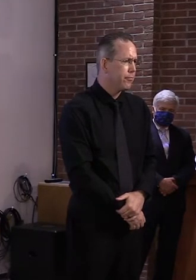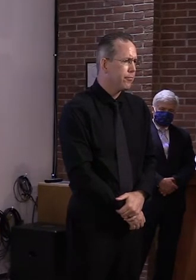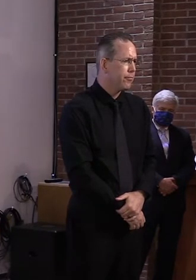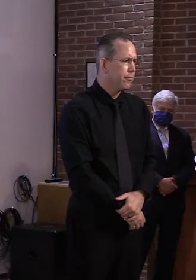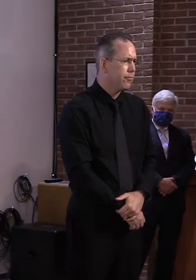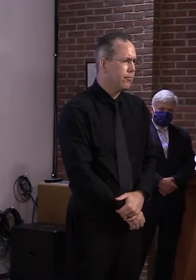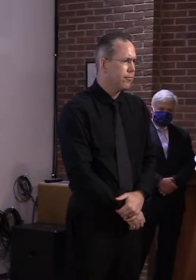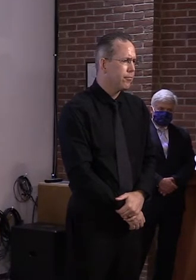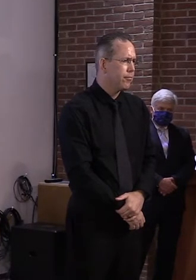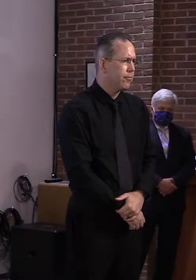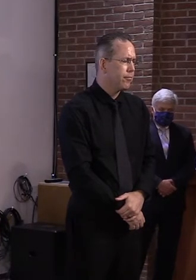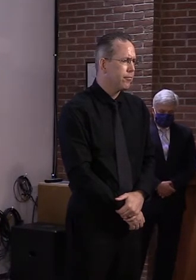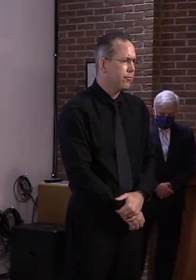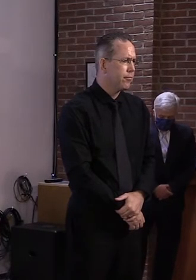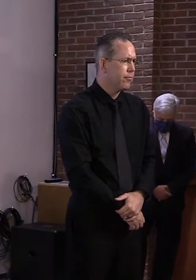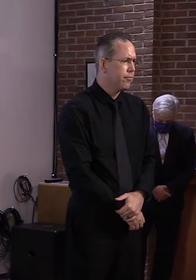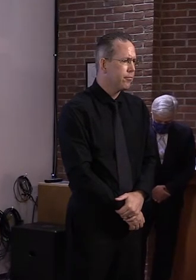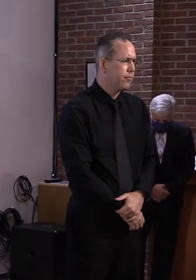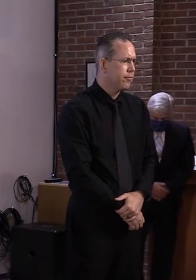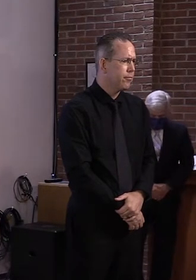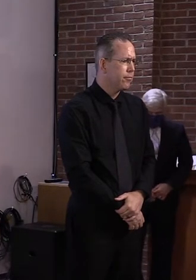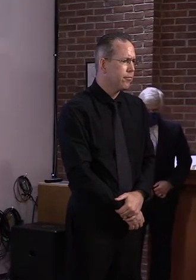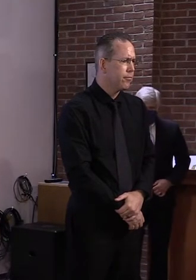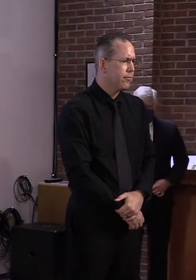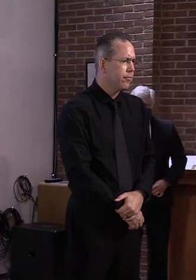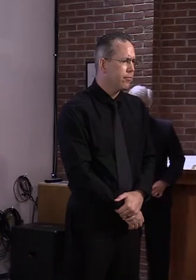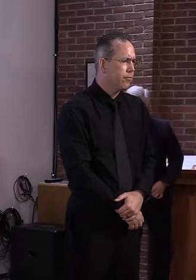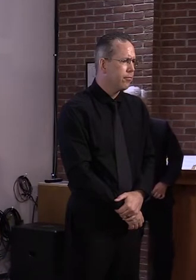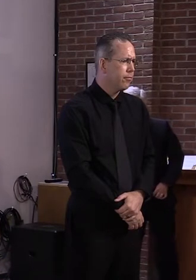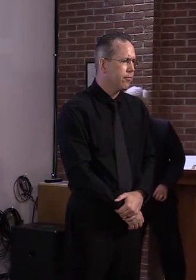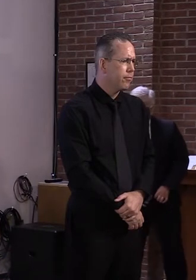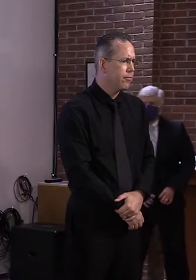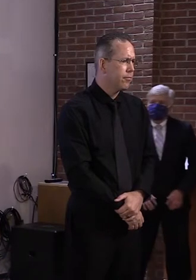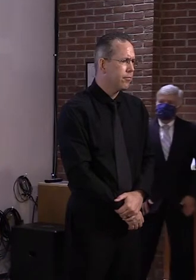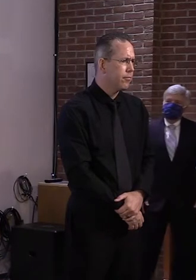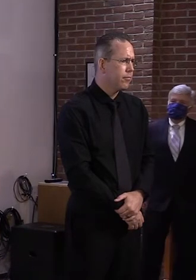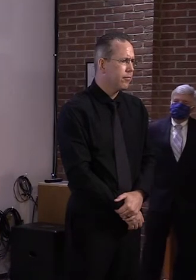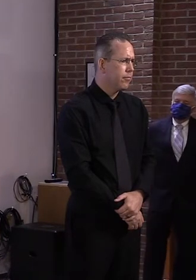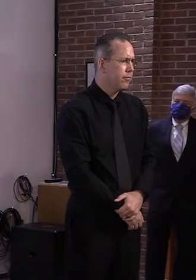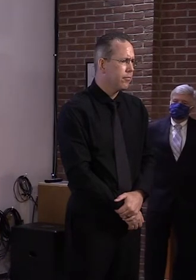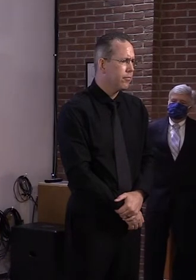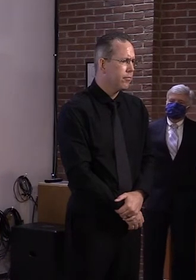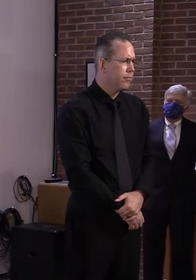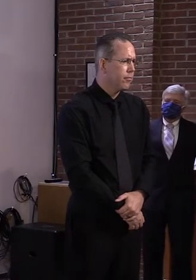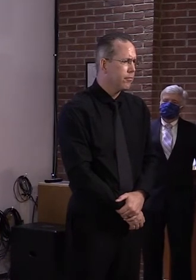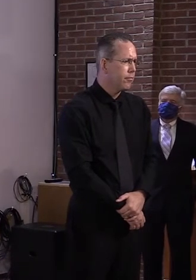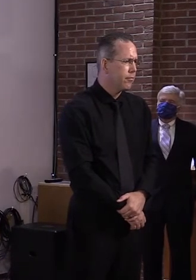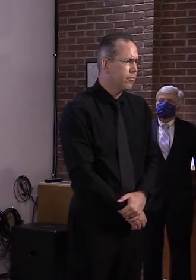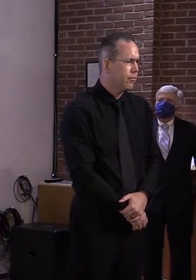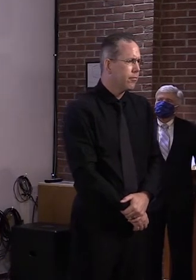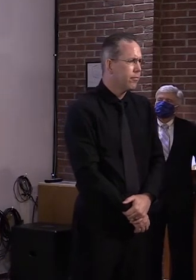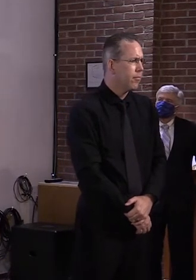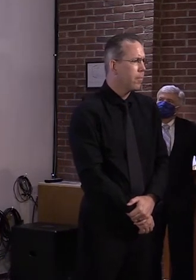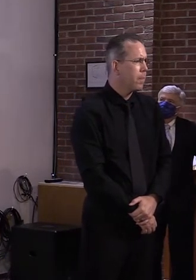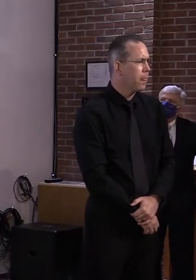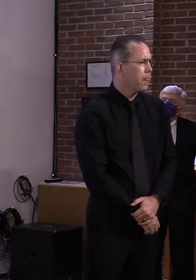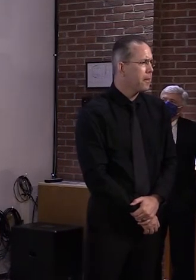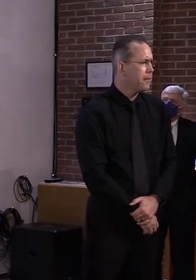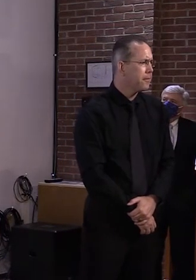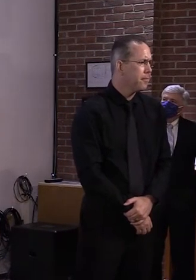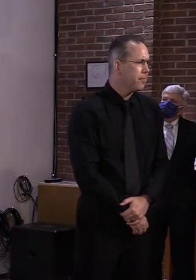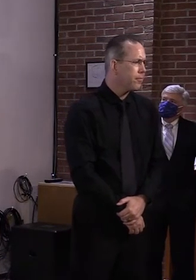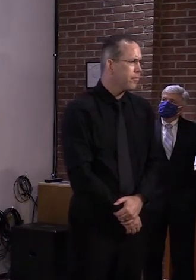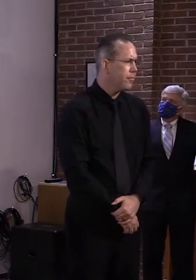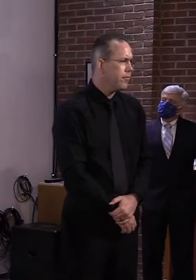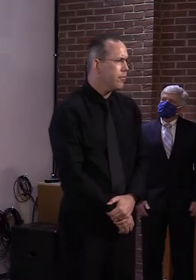concern out there about it, whether it will pass, what it will mean. The Senate passed its version of the bill without